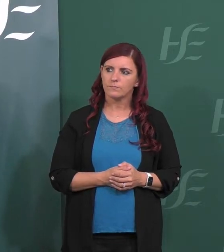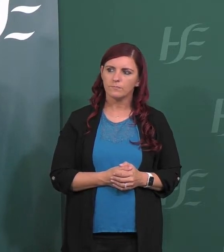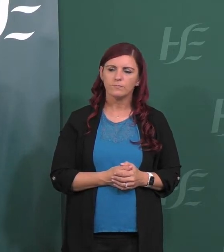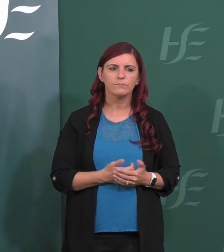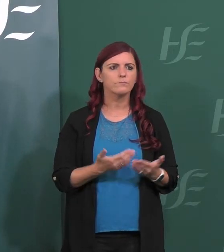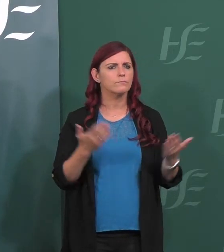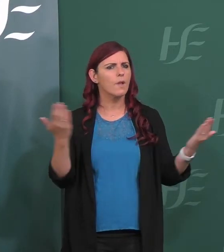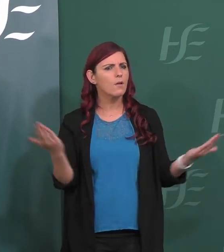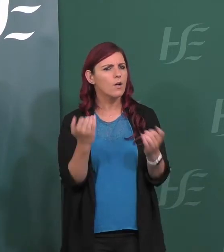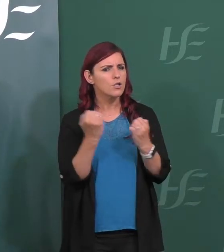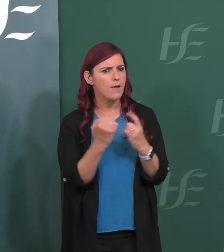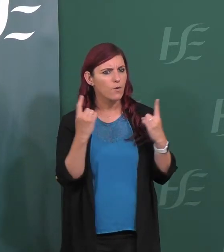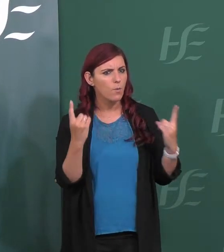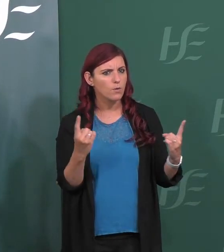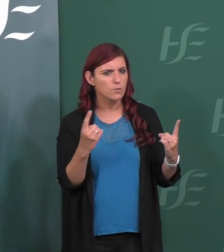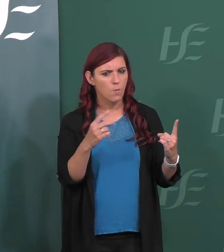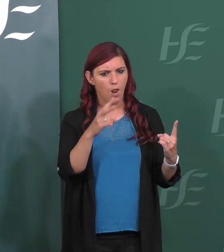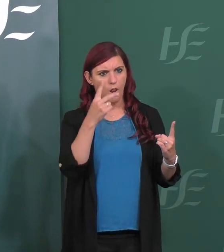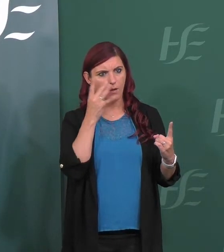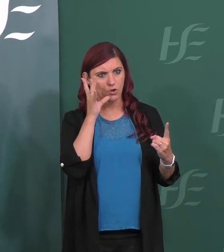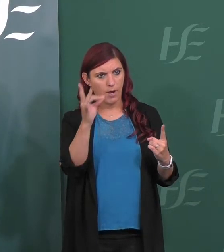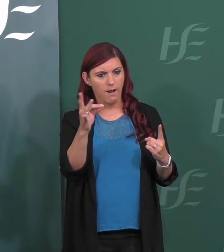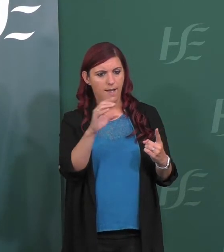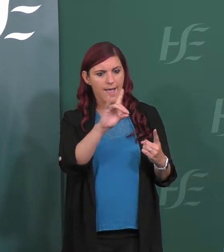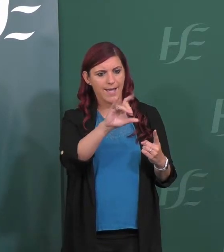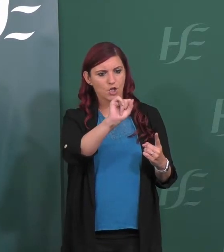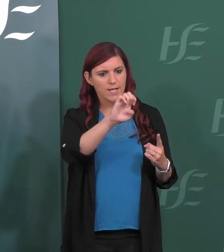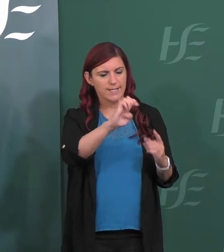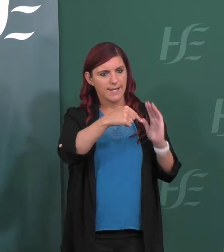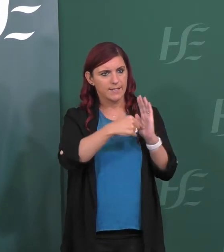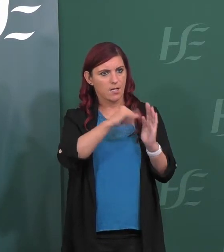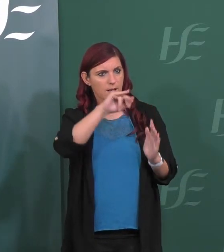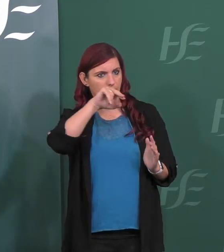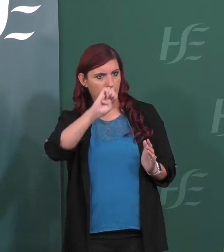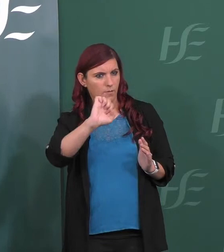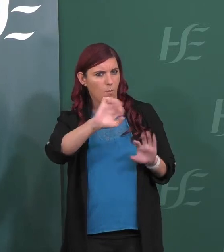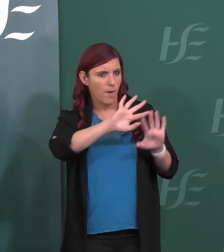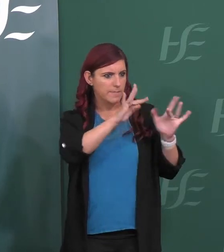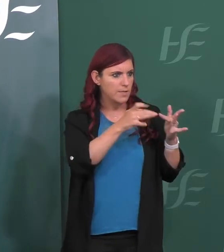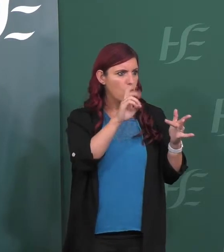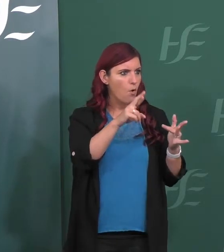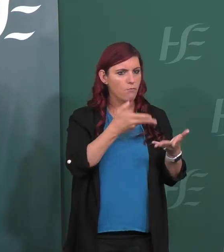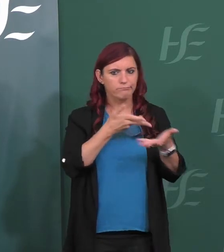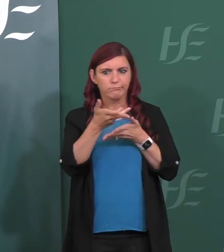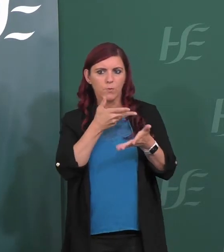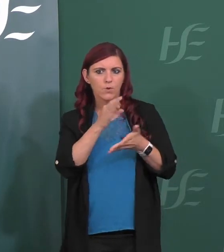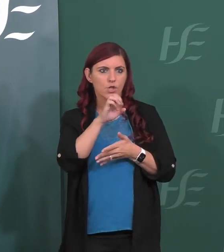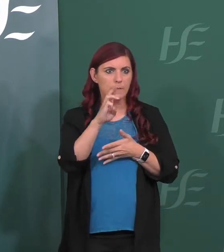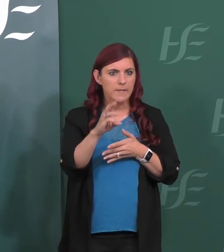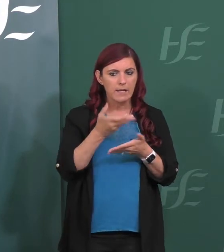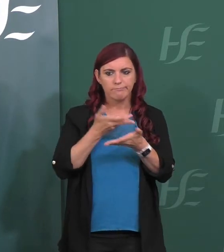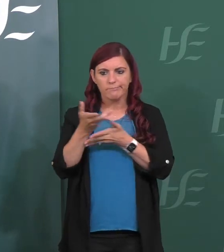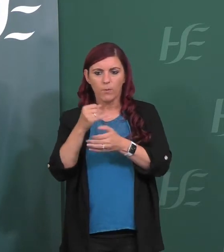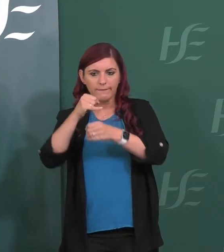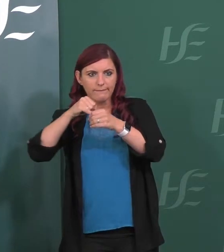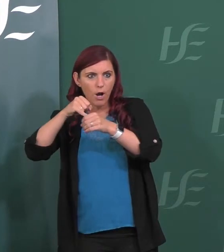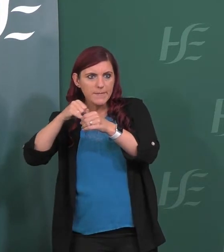Do encourage everybody to visit hse.ie or indeed engage with your GP or pharmacy for a discussion to get more